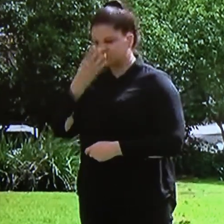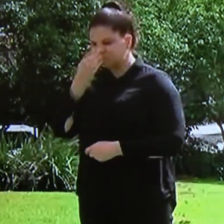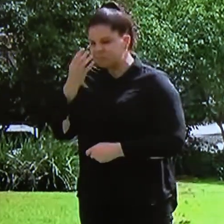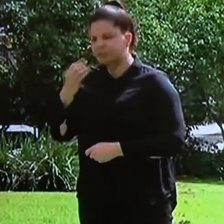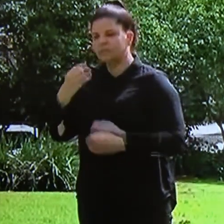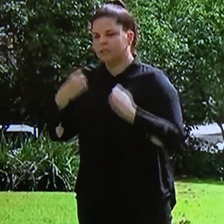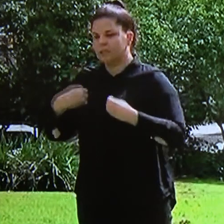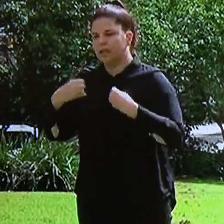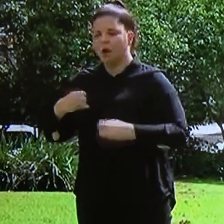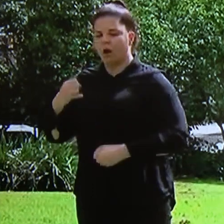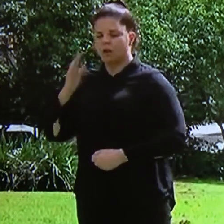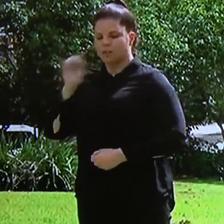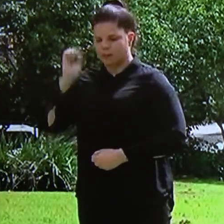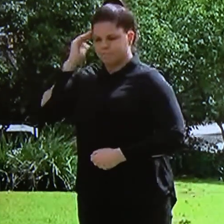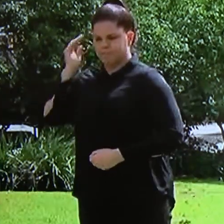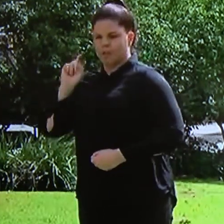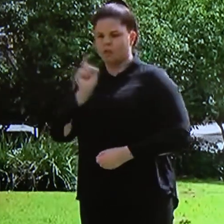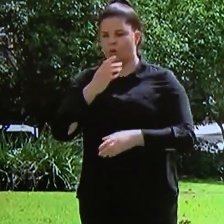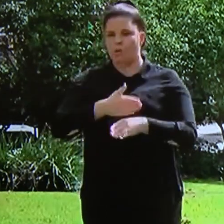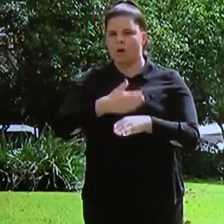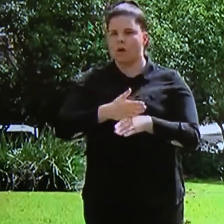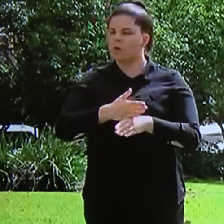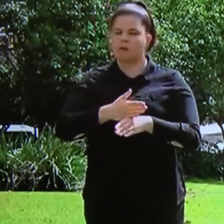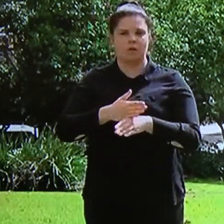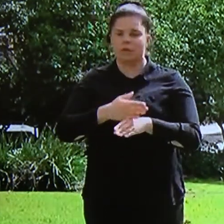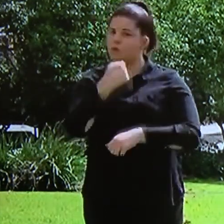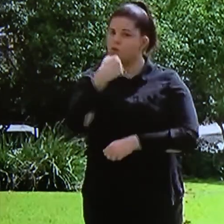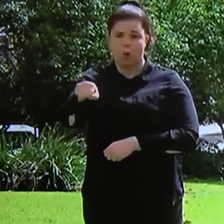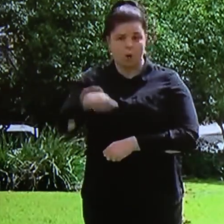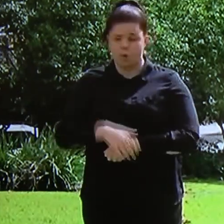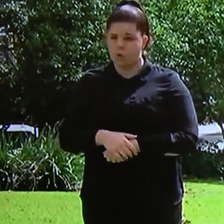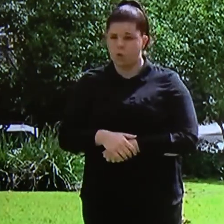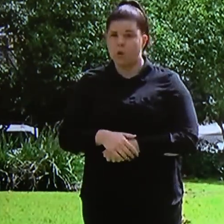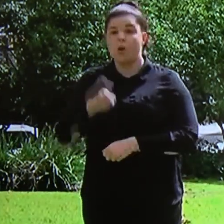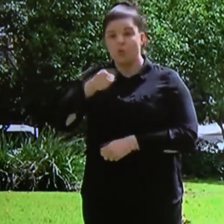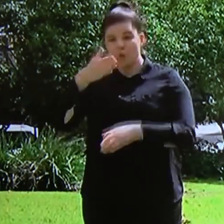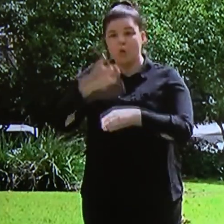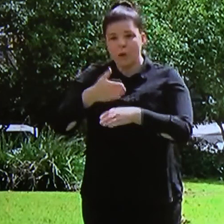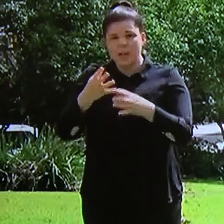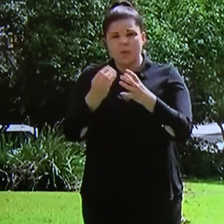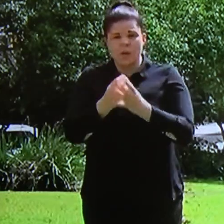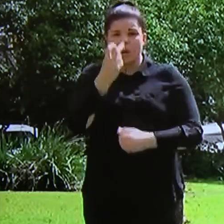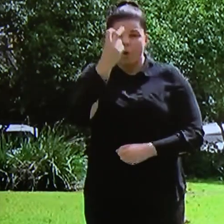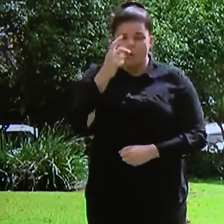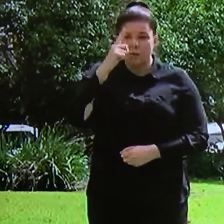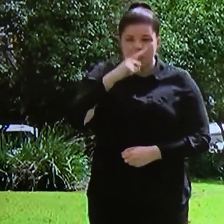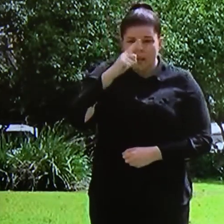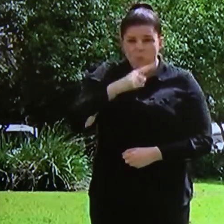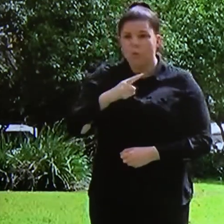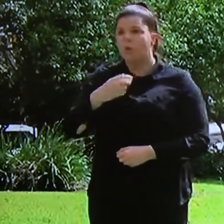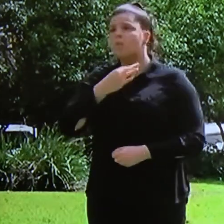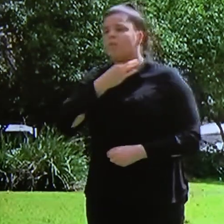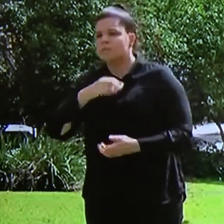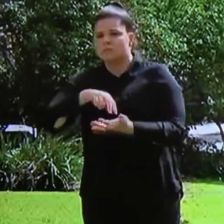sick. Simple message here is, if you're working in an aged care facility, you are working with some of the most vulnerable people in our